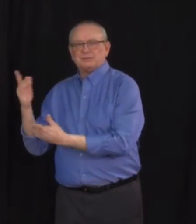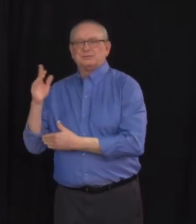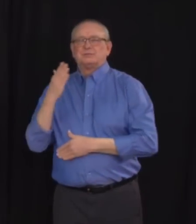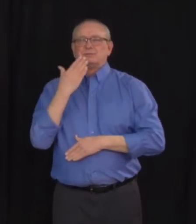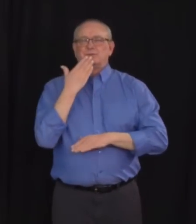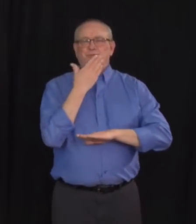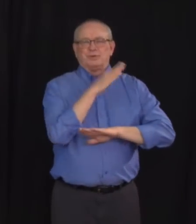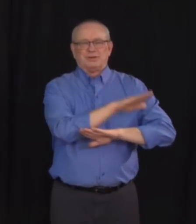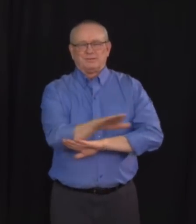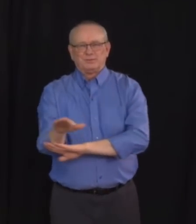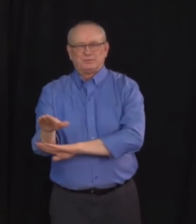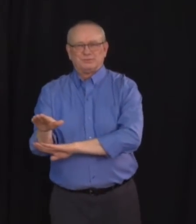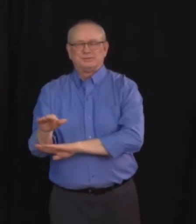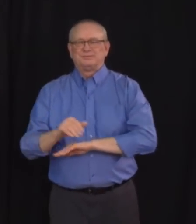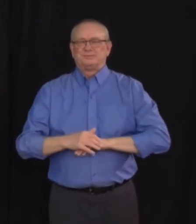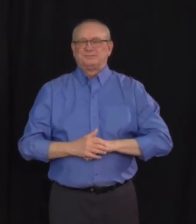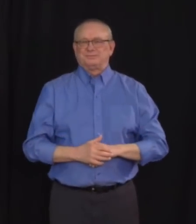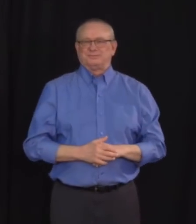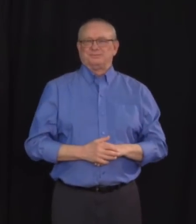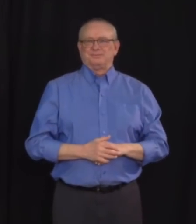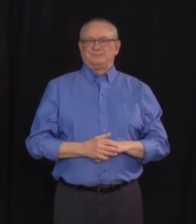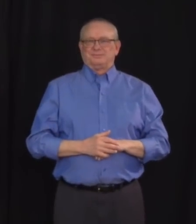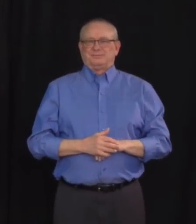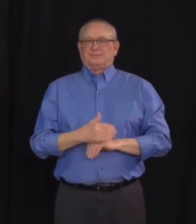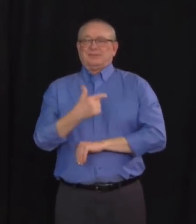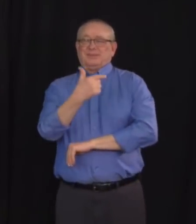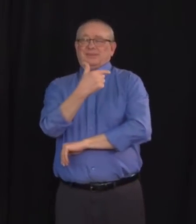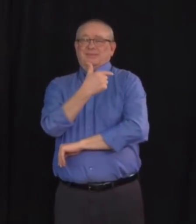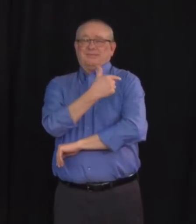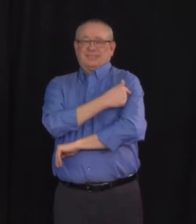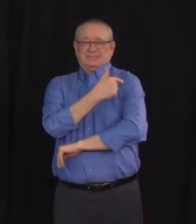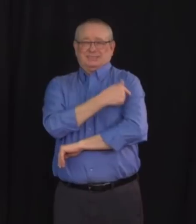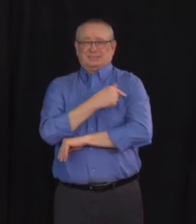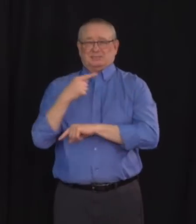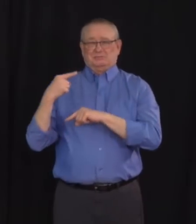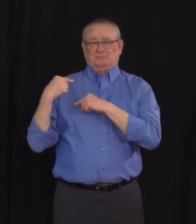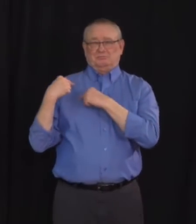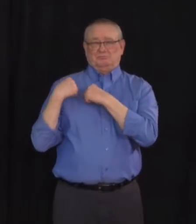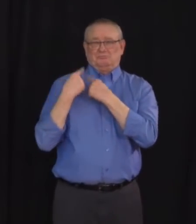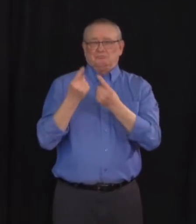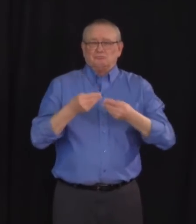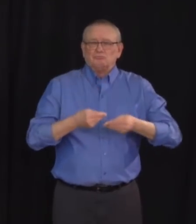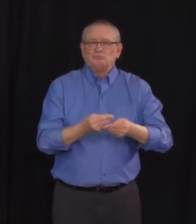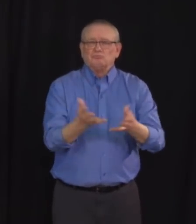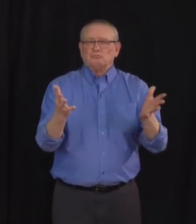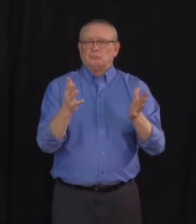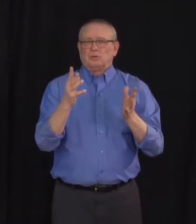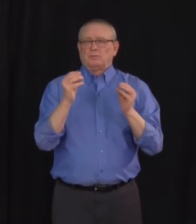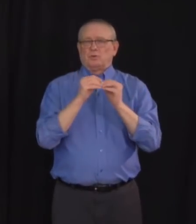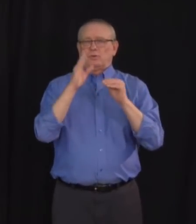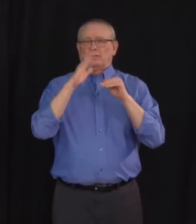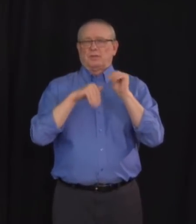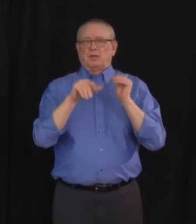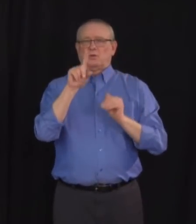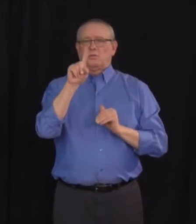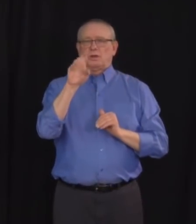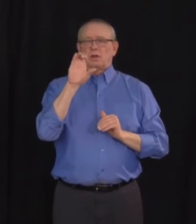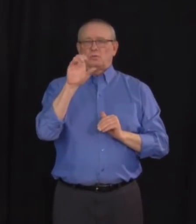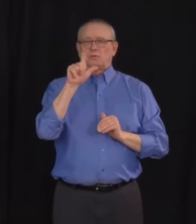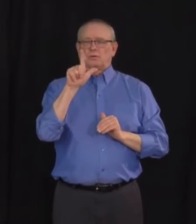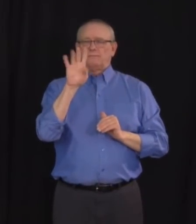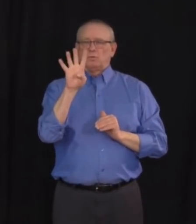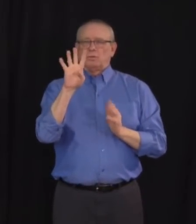We have now administered more than 124,000 doses of vaccine in our province, and about